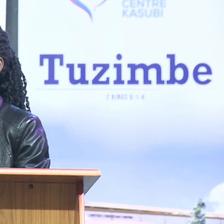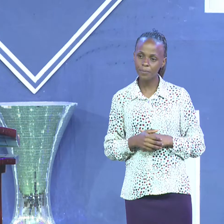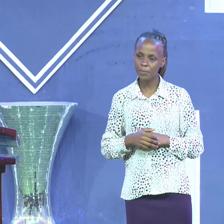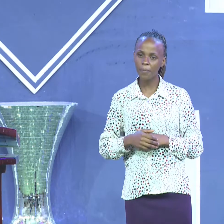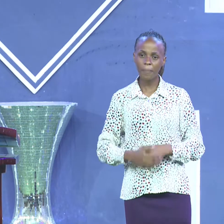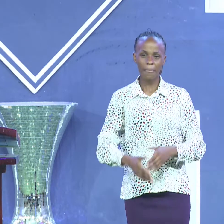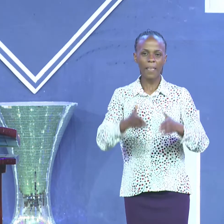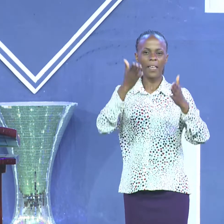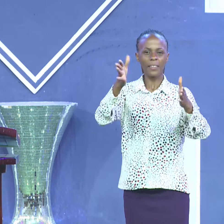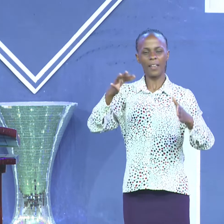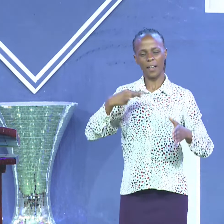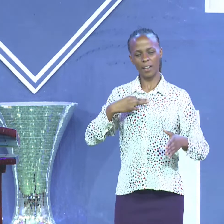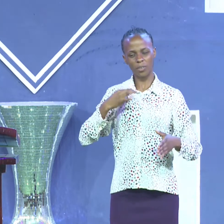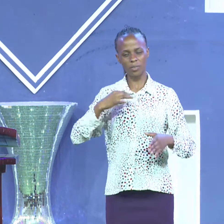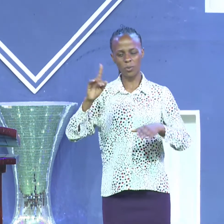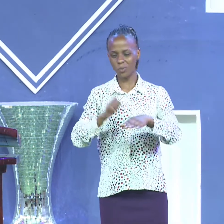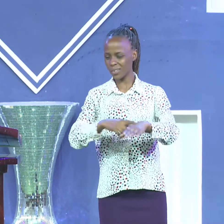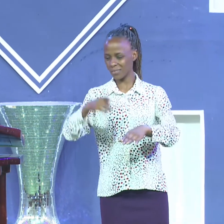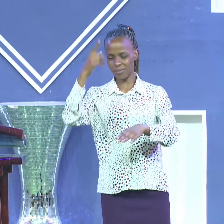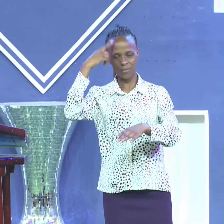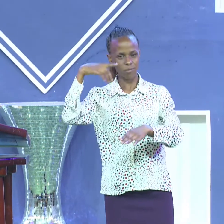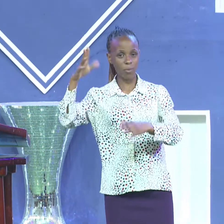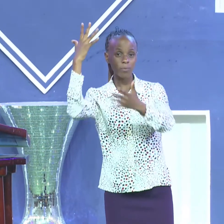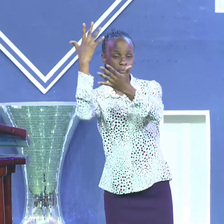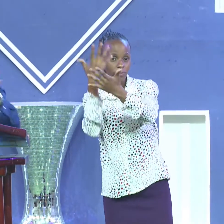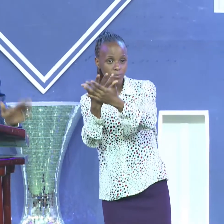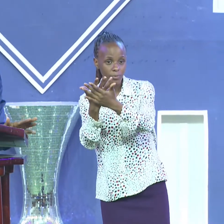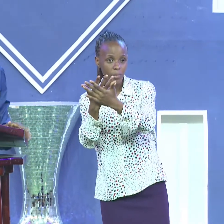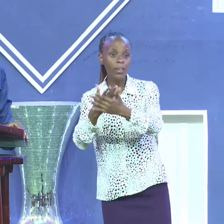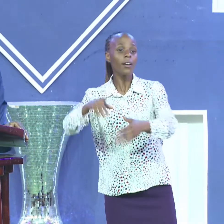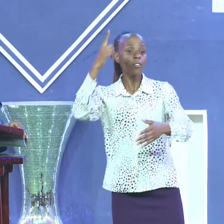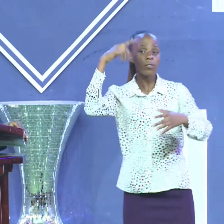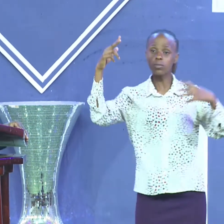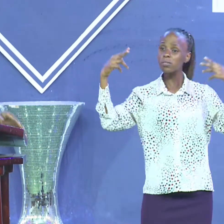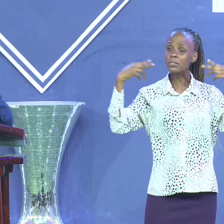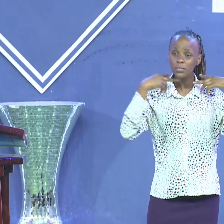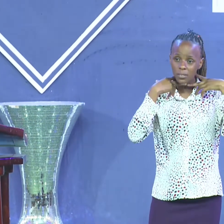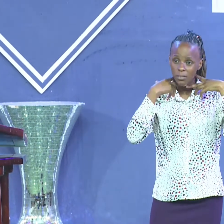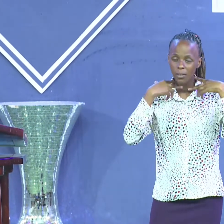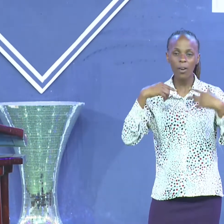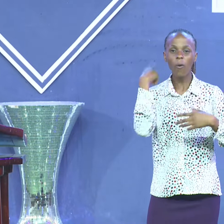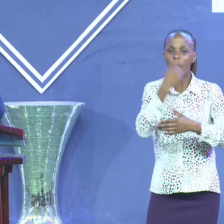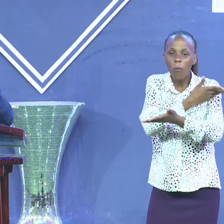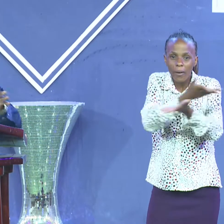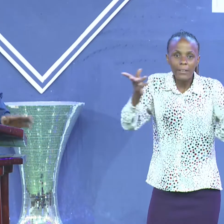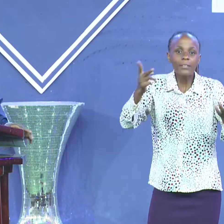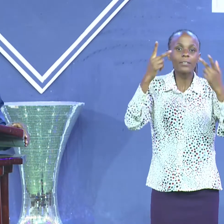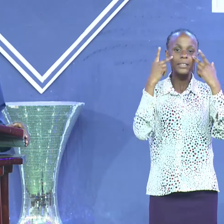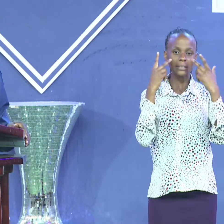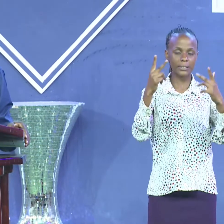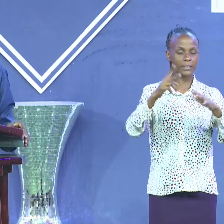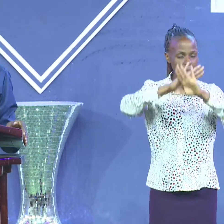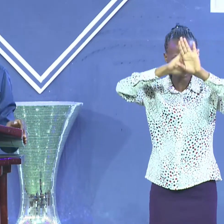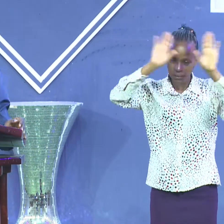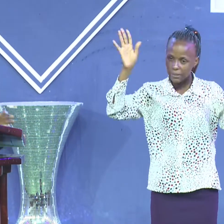Waluwe biambalonga biyo biya komera. There are garments that are prison. Biya usibe. their prison garments.